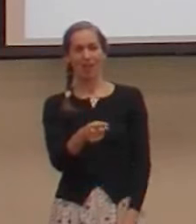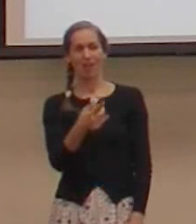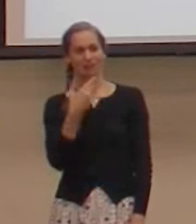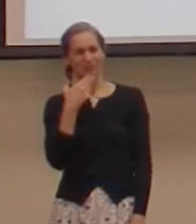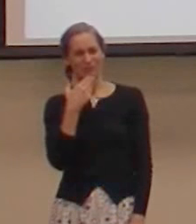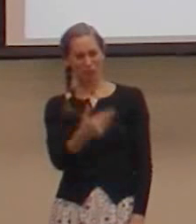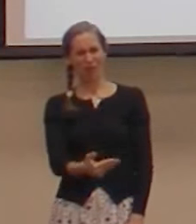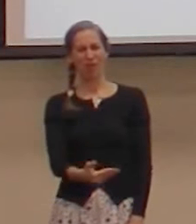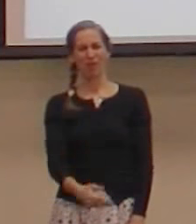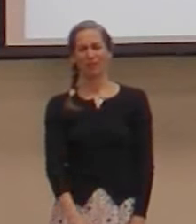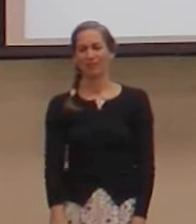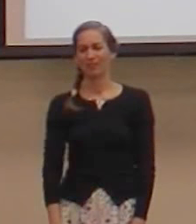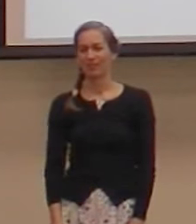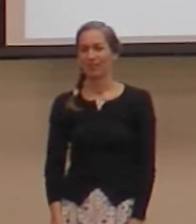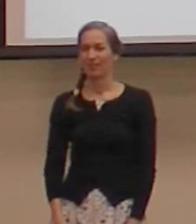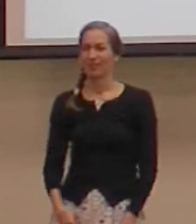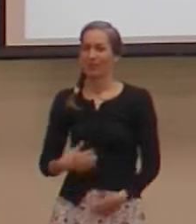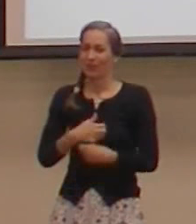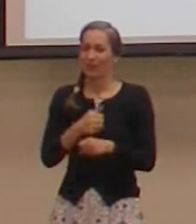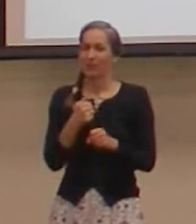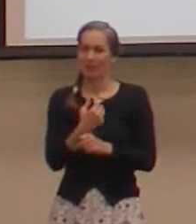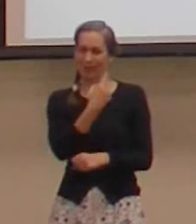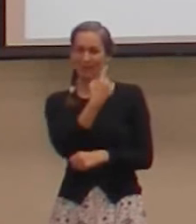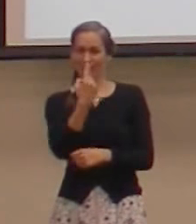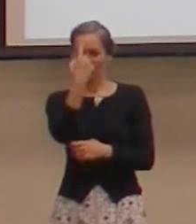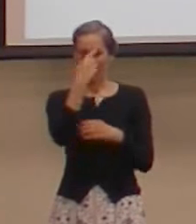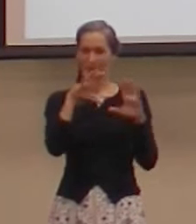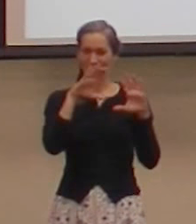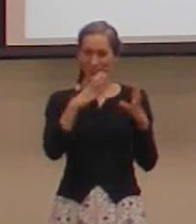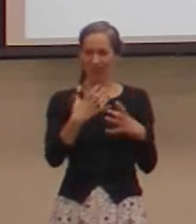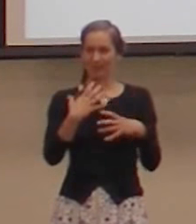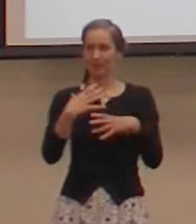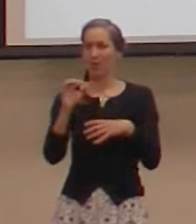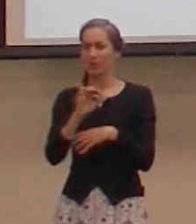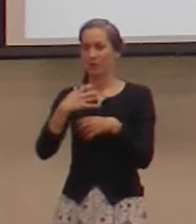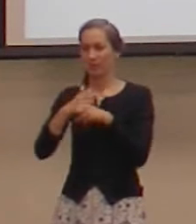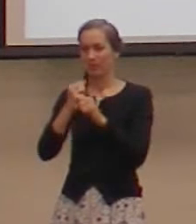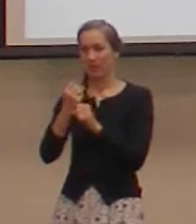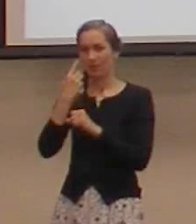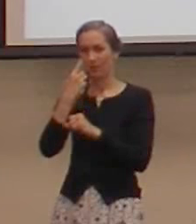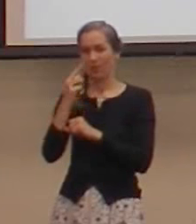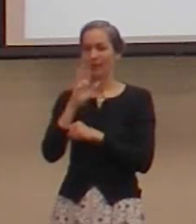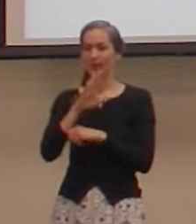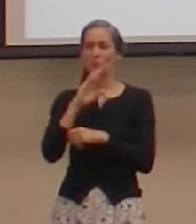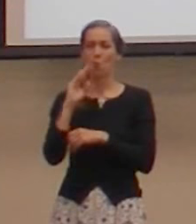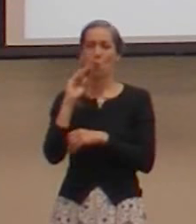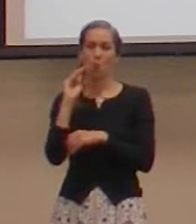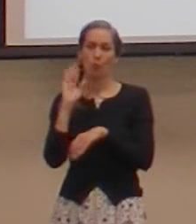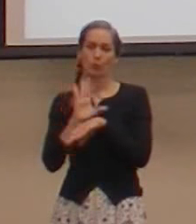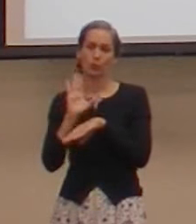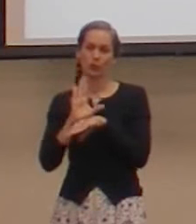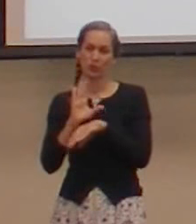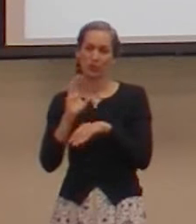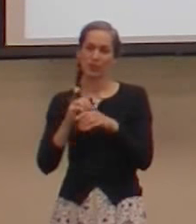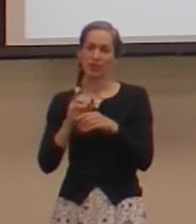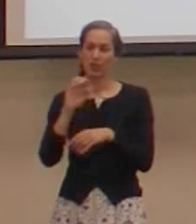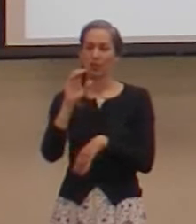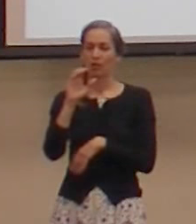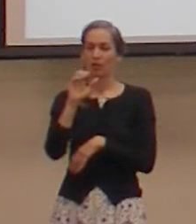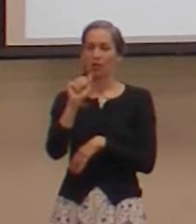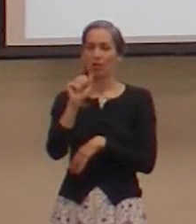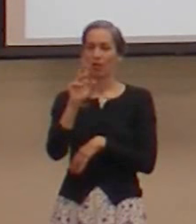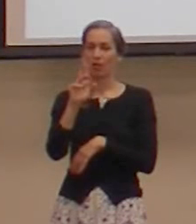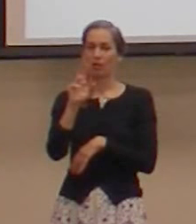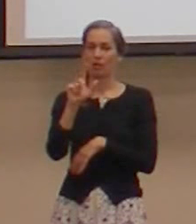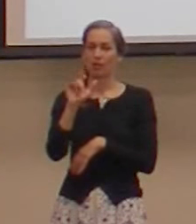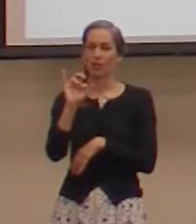he intentionally made this video not only for that class, but for his home congregation in Arlington with the Woodland West